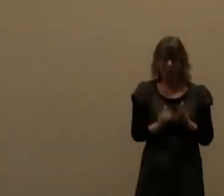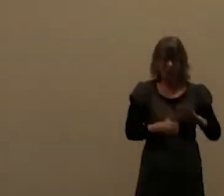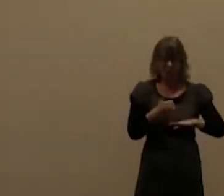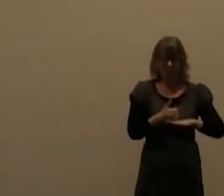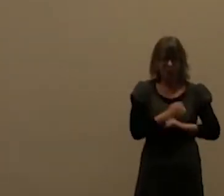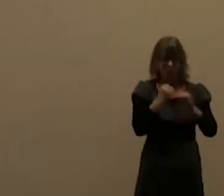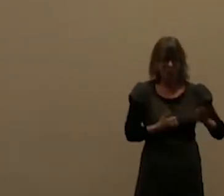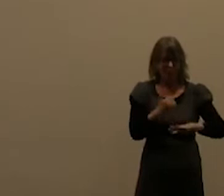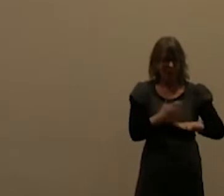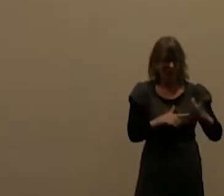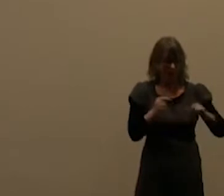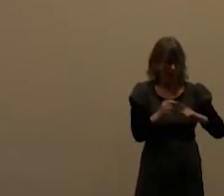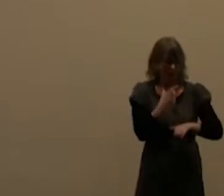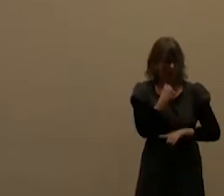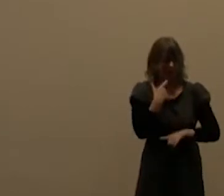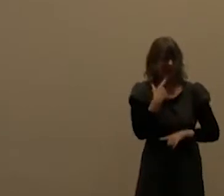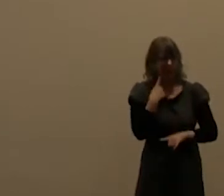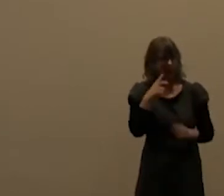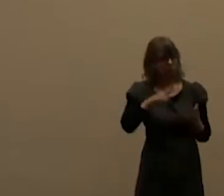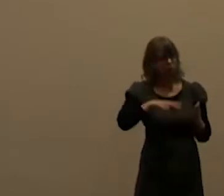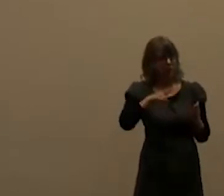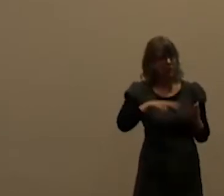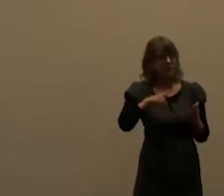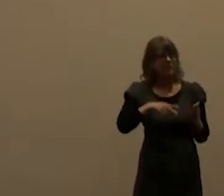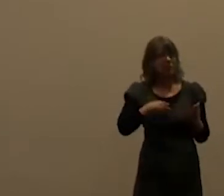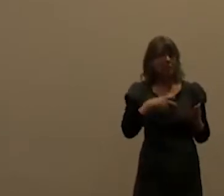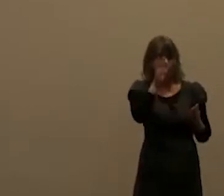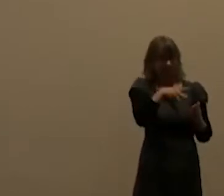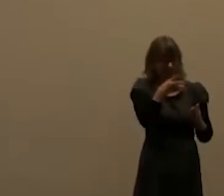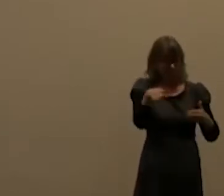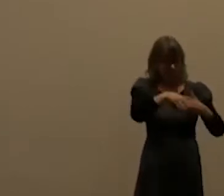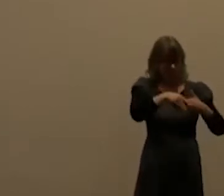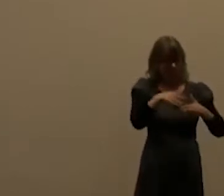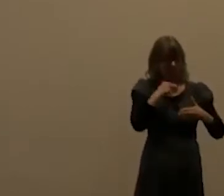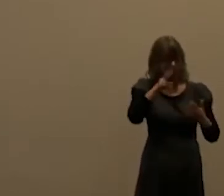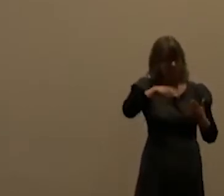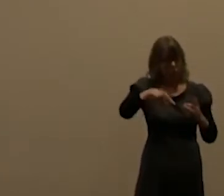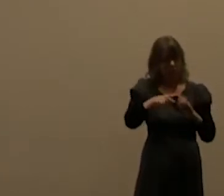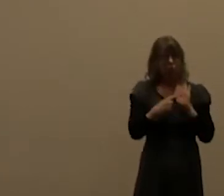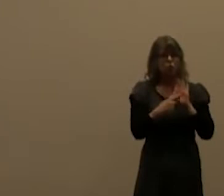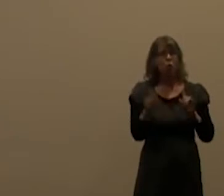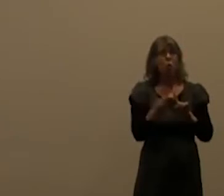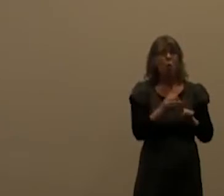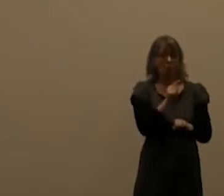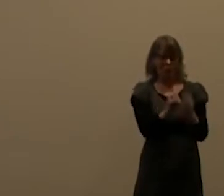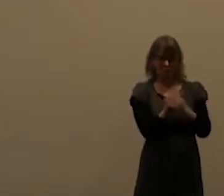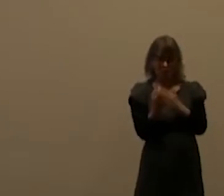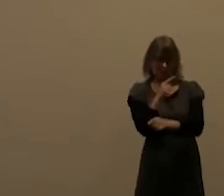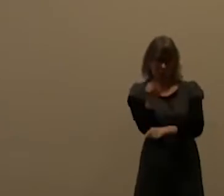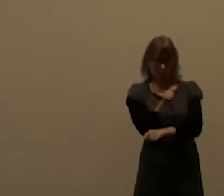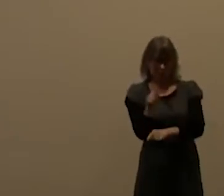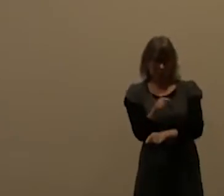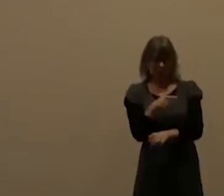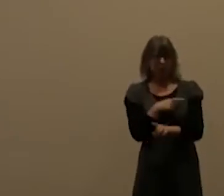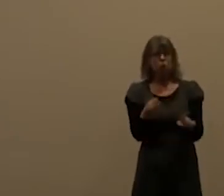Power app where it's able to read your calendar. So I can select my calendar here. And it's going to show all the events that I have. And so have you ever been in a